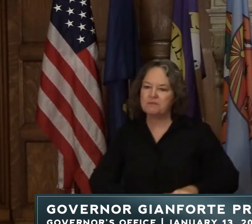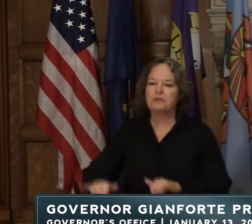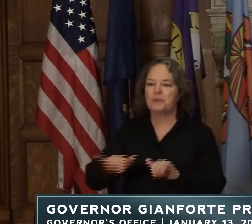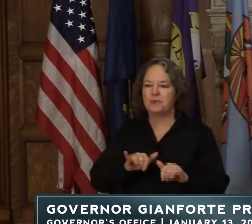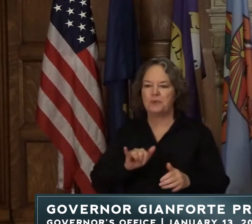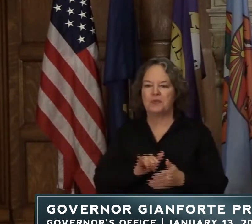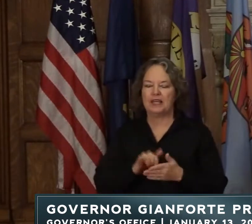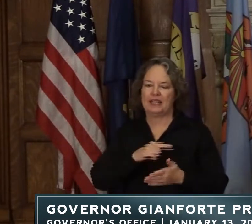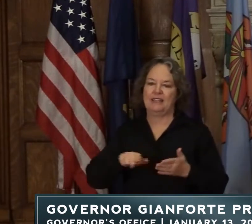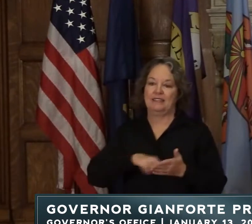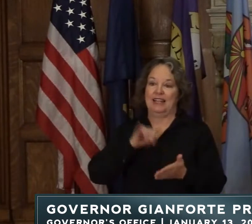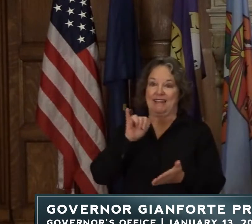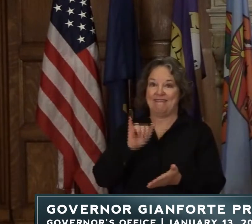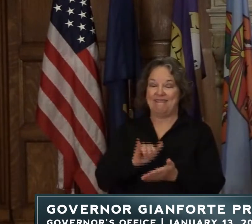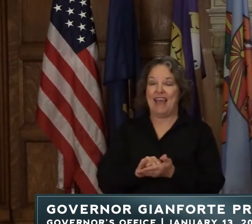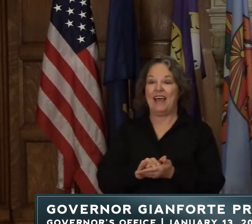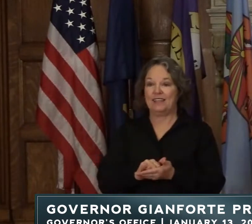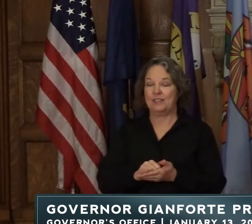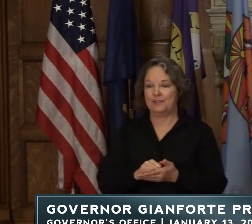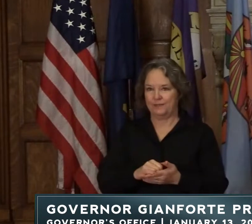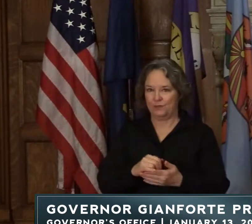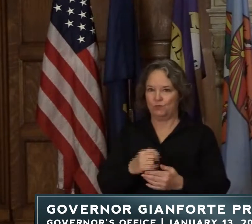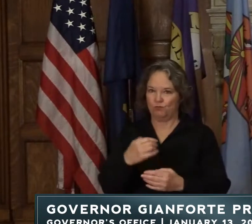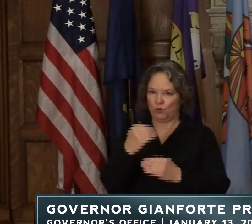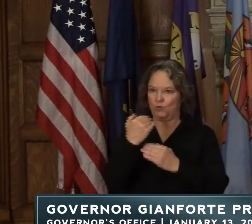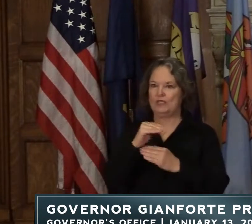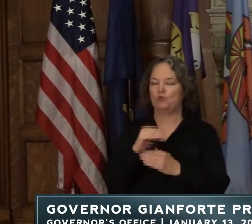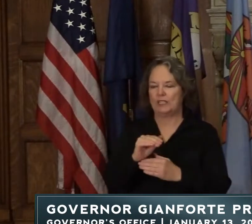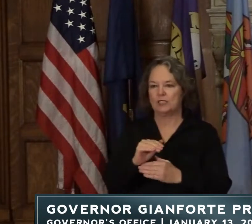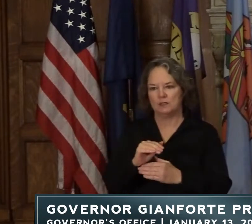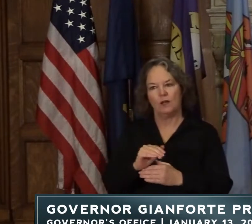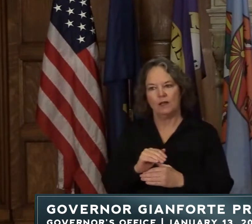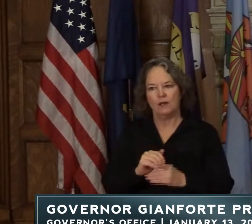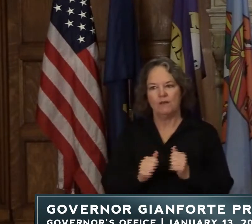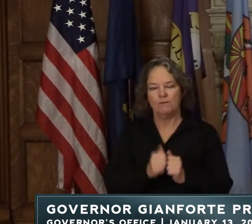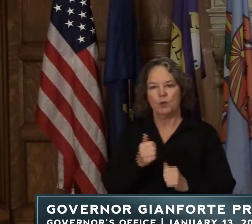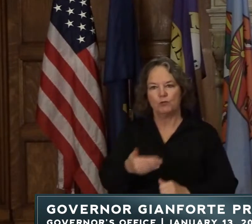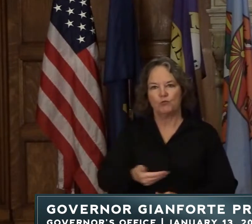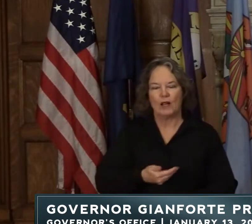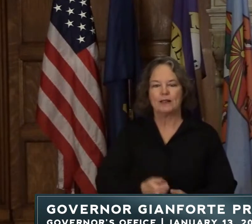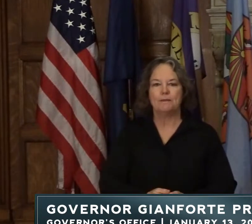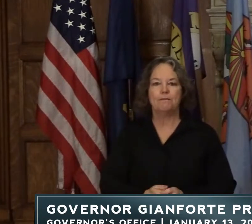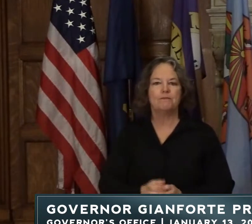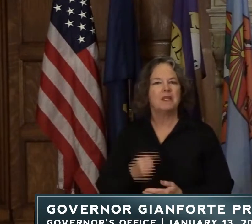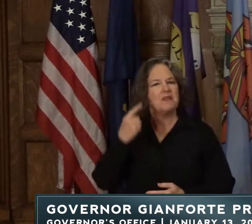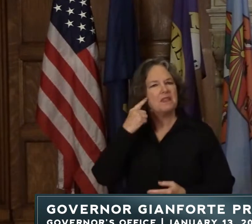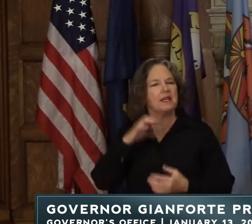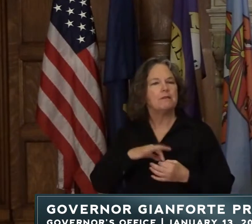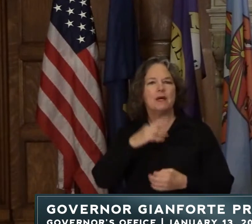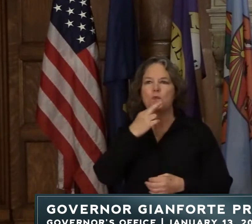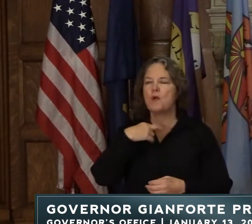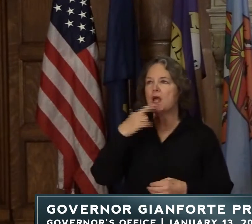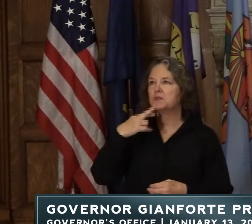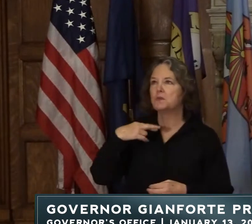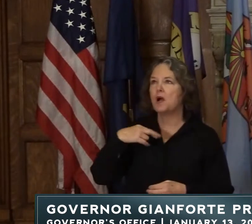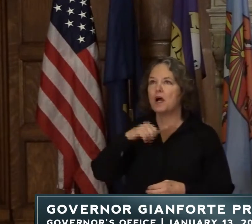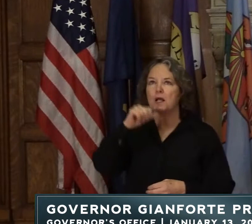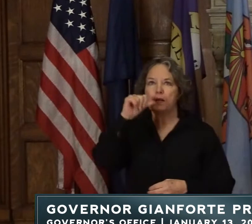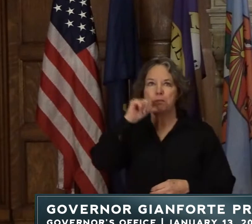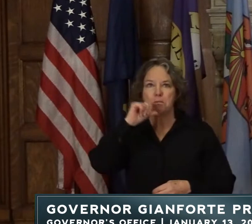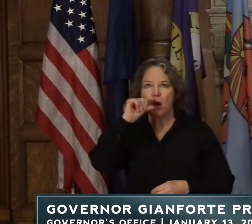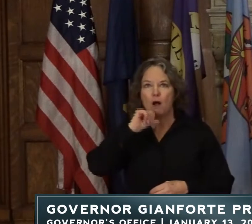of a mandate would be something that would be welcome. And if you think about a business, particularly that in the restaurant and